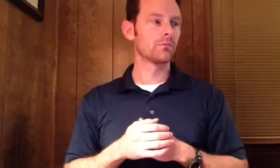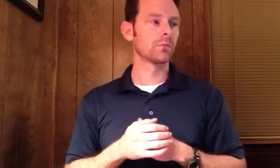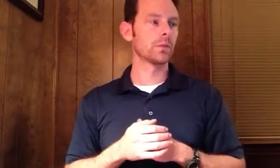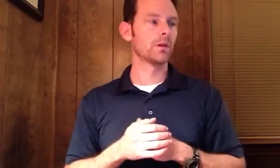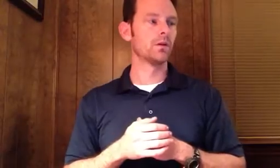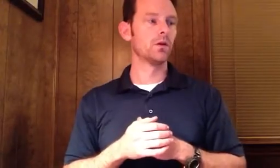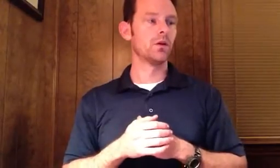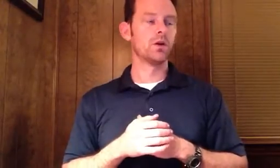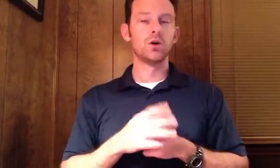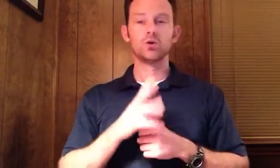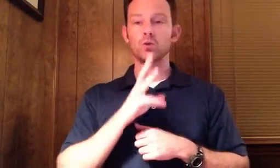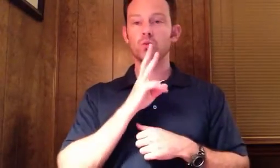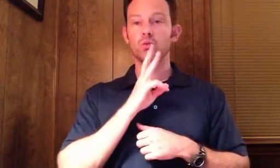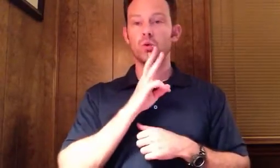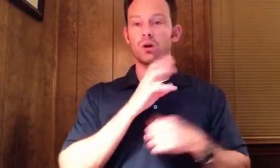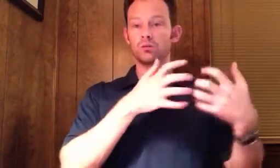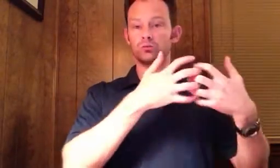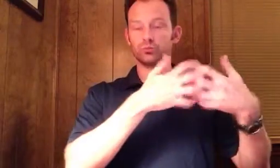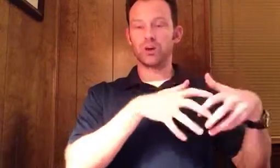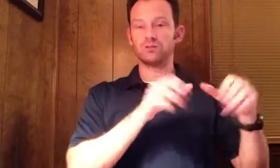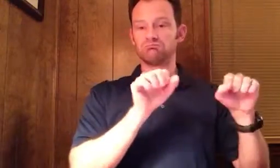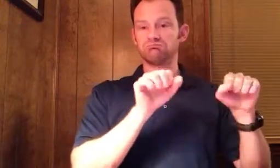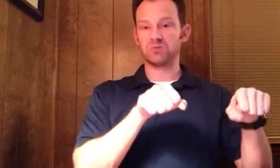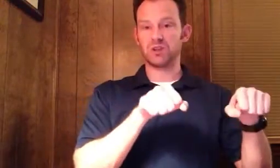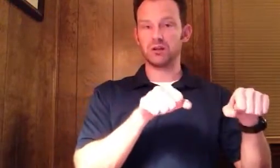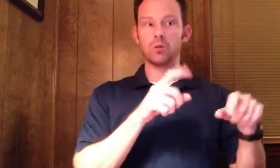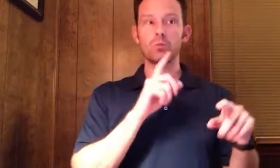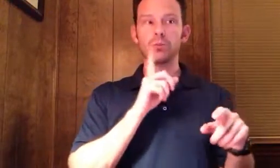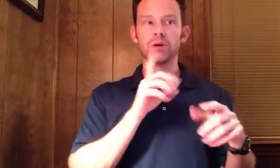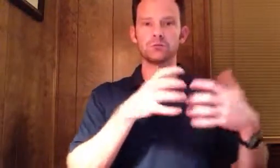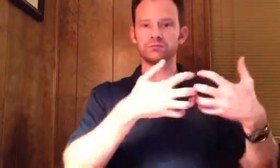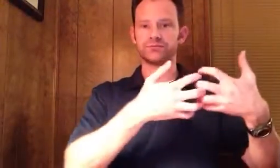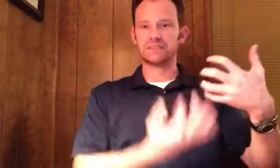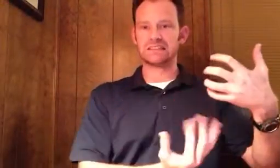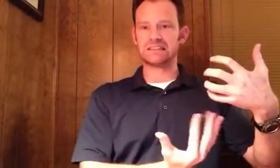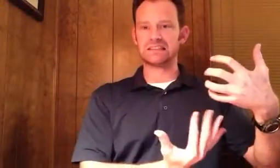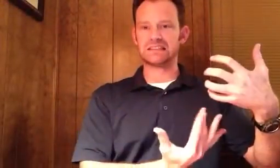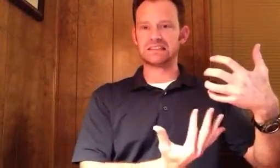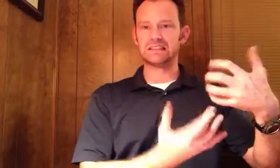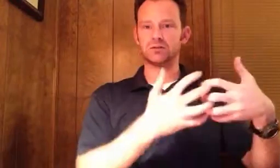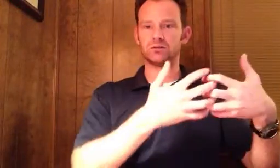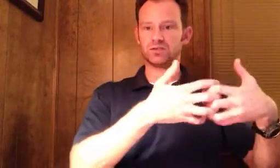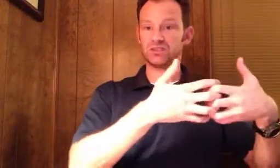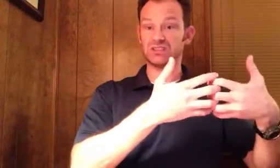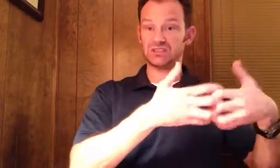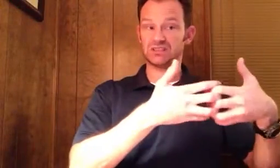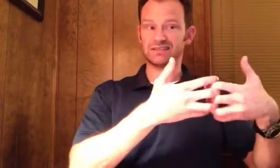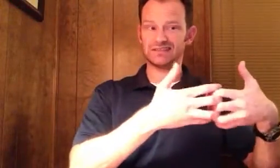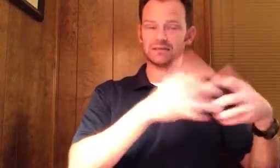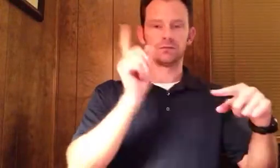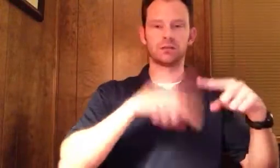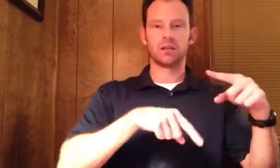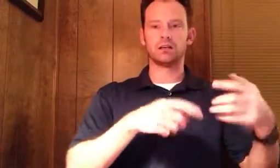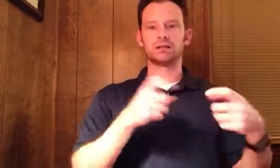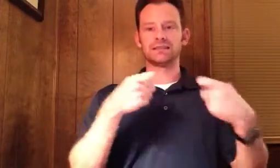Water then can decompose. It takes electricity to do that. Water cannot be decomposed by heating. And we get hydrogen gas and we get oxygen